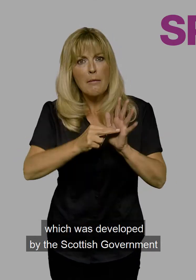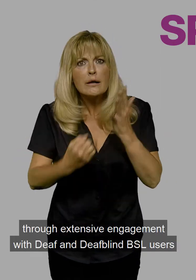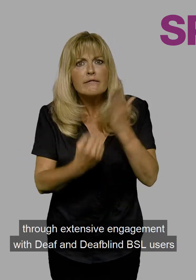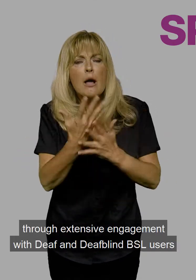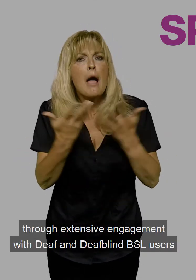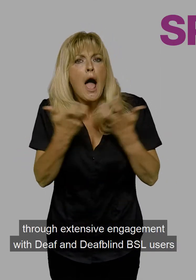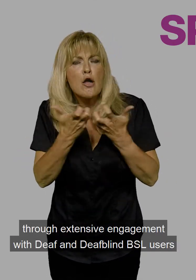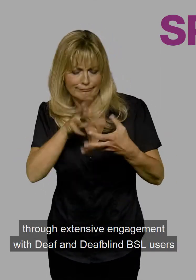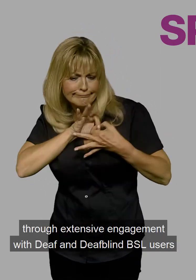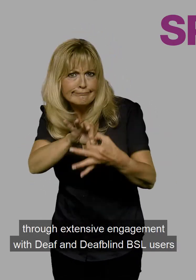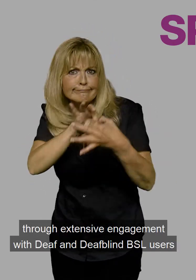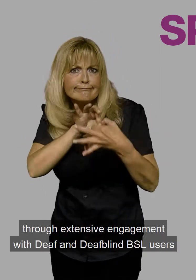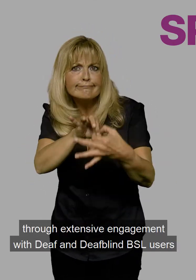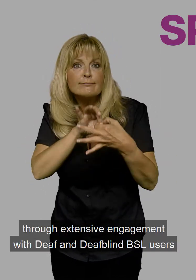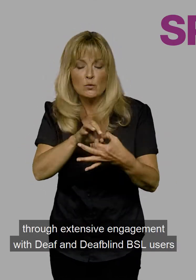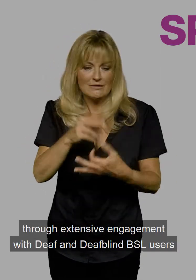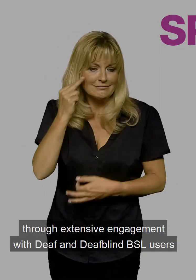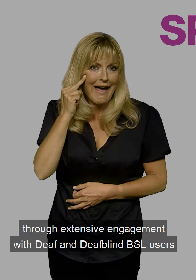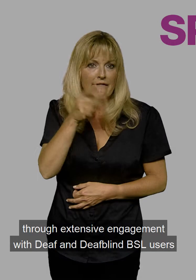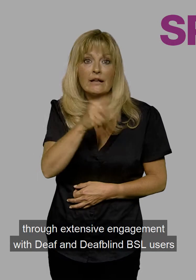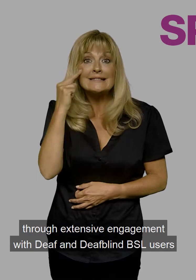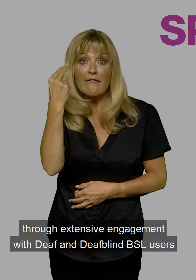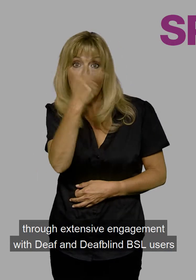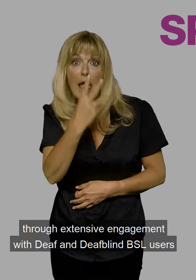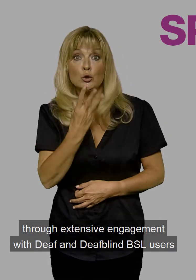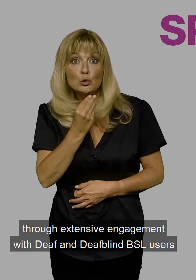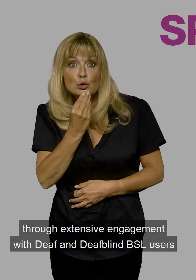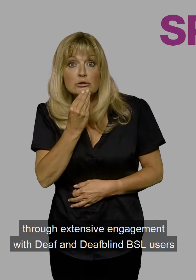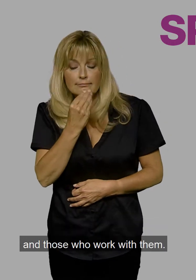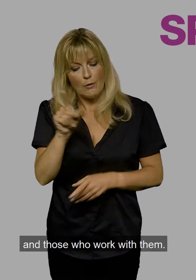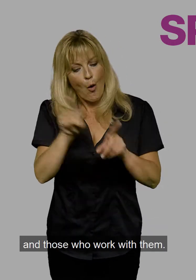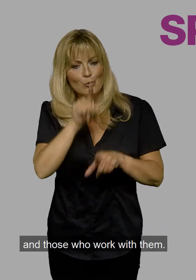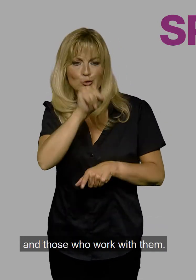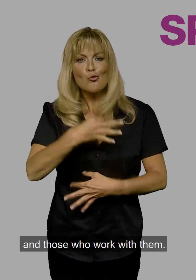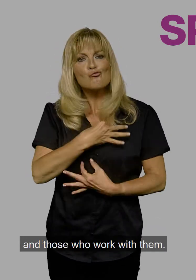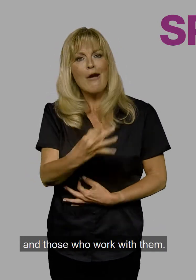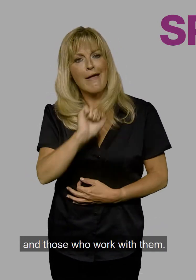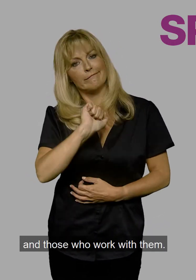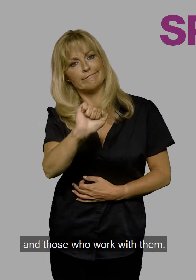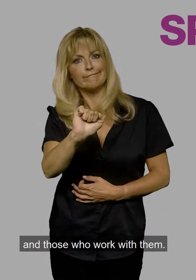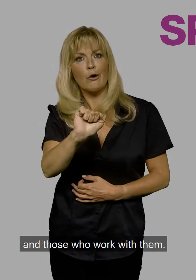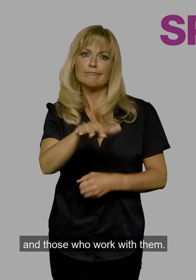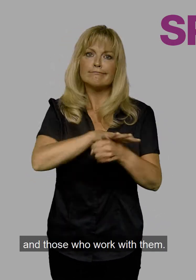through extensive engagement with deaf and deaf-blind BSL users and those who work with them.